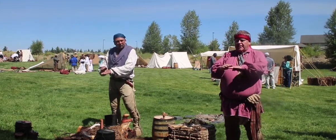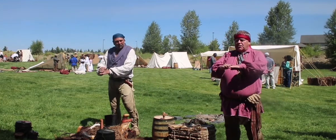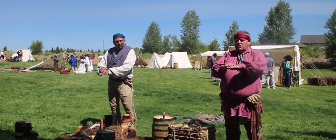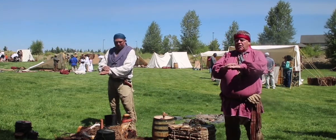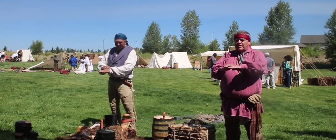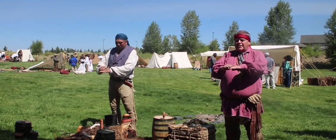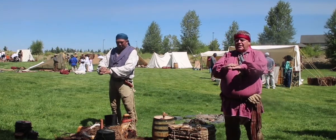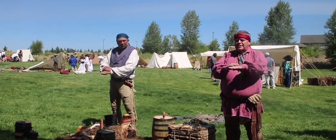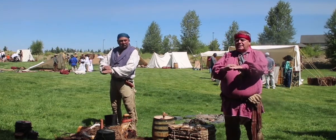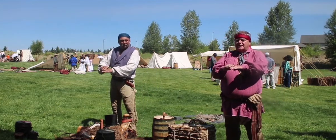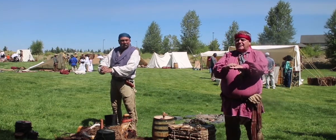go color.